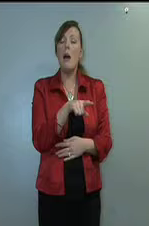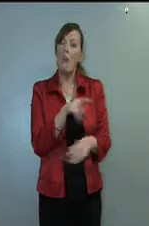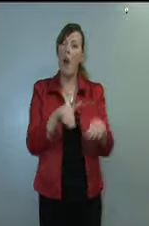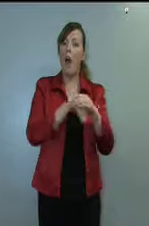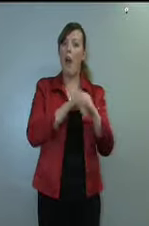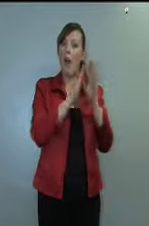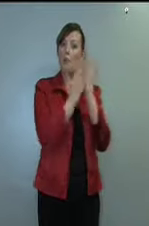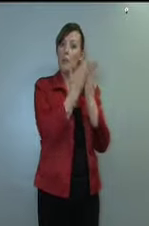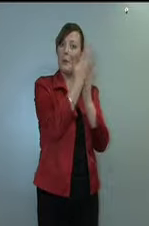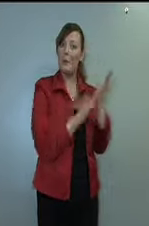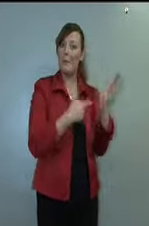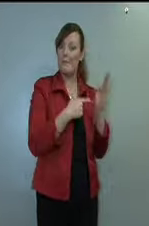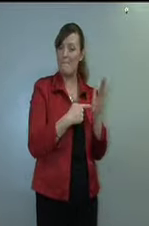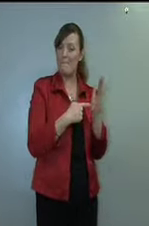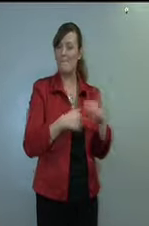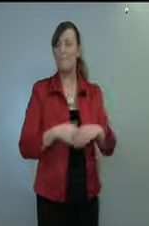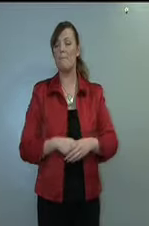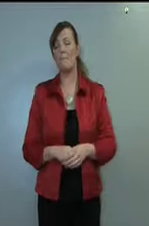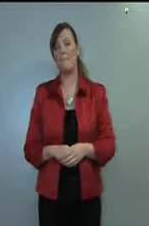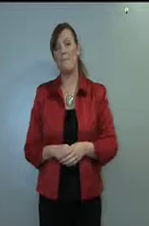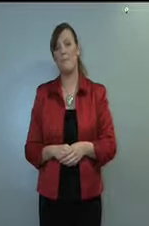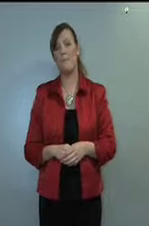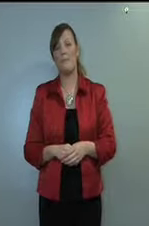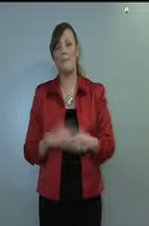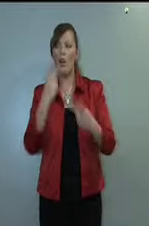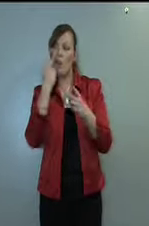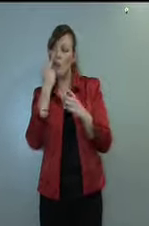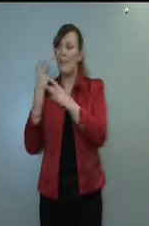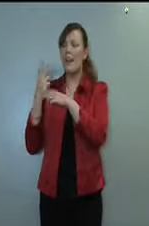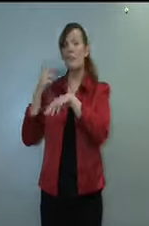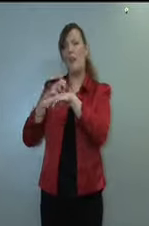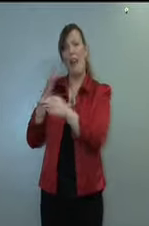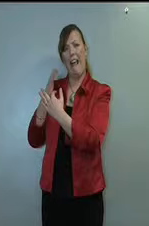organisations, 7 of which were in venues in the Access Scottish Theatre.